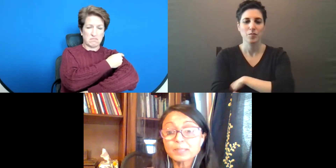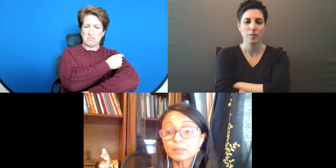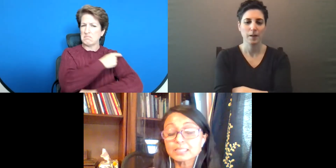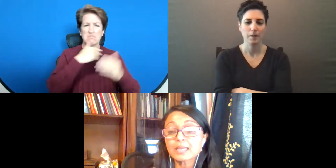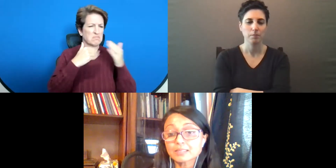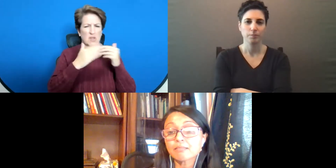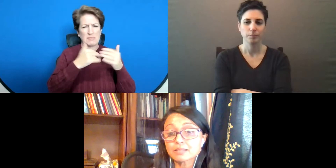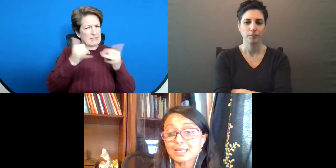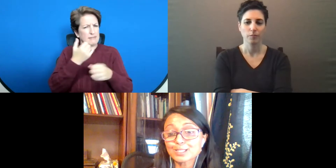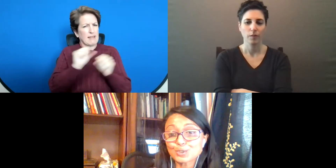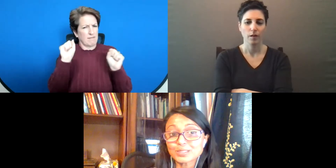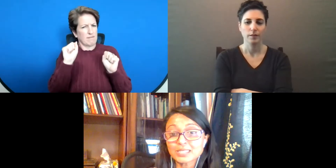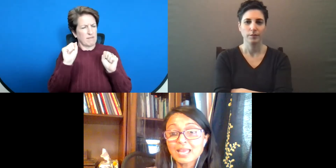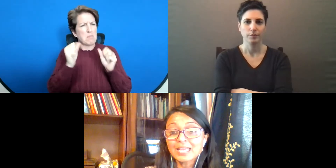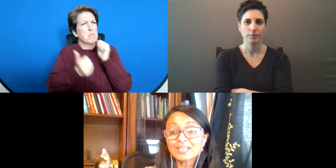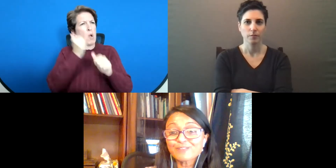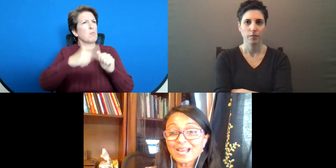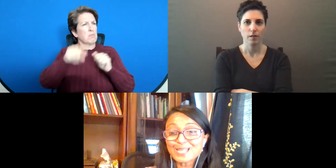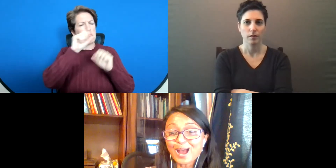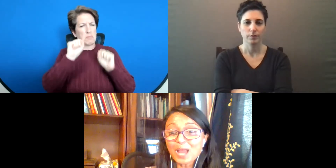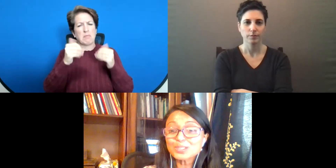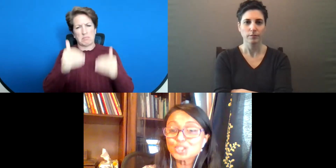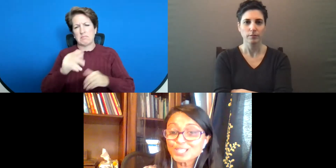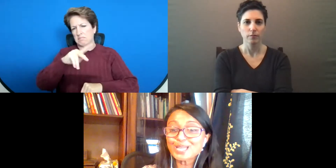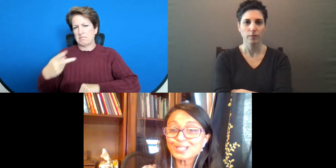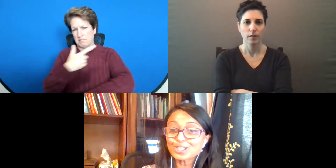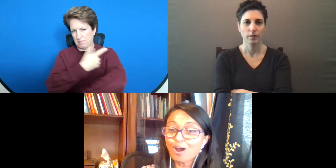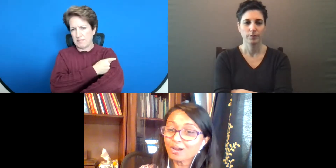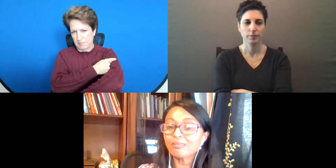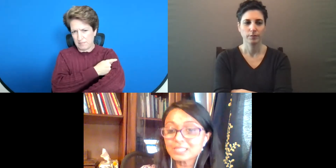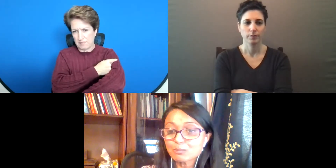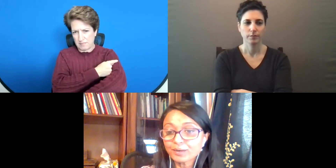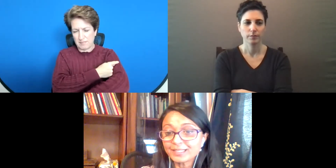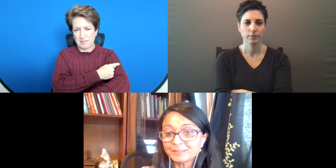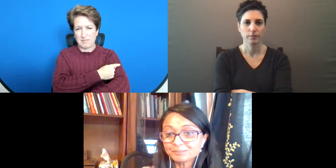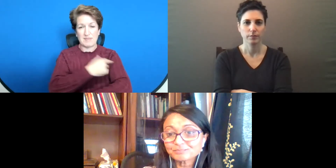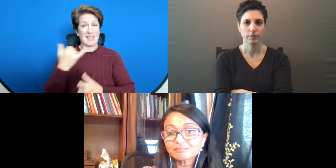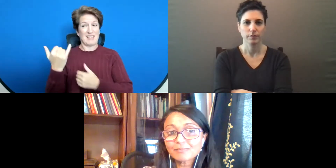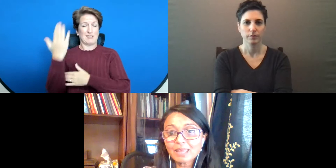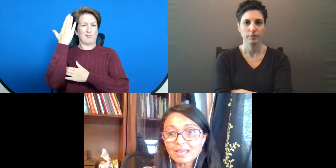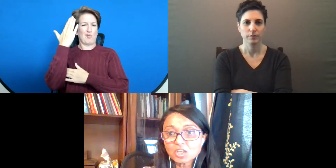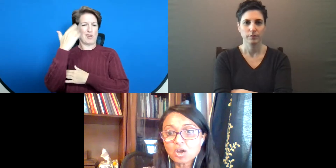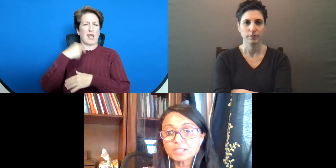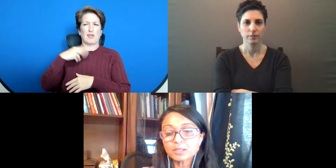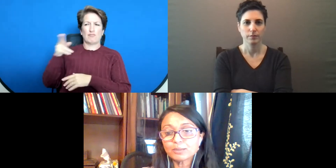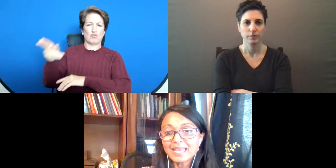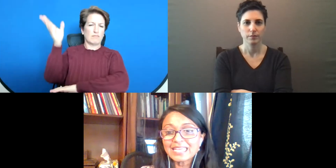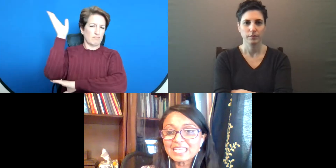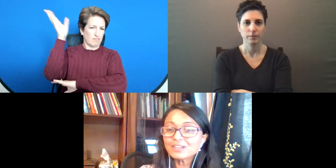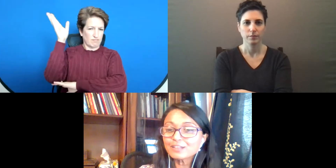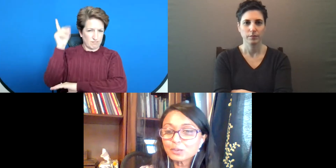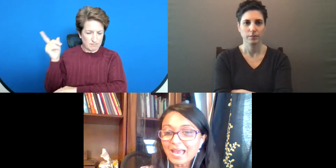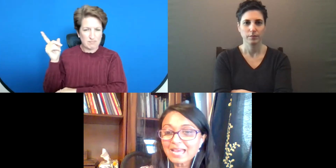for most people to get the second dose. In fact, I was just at a talk this morning that talked